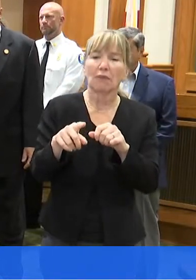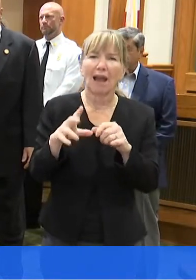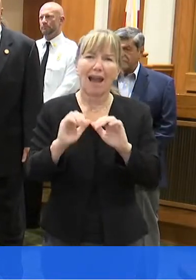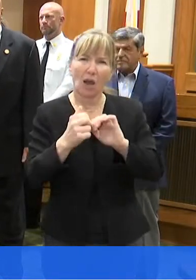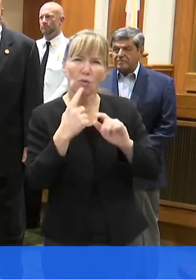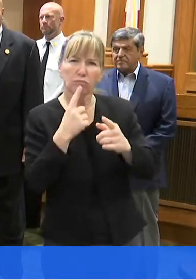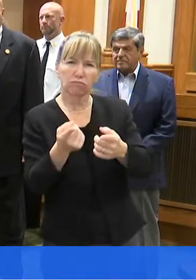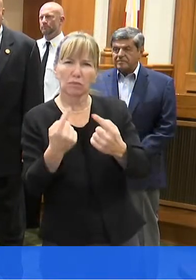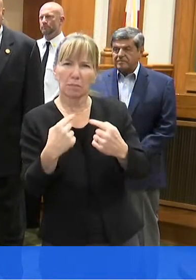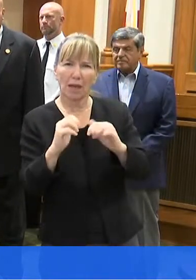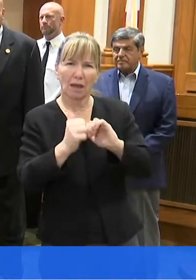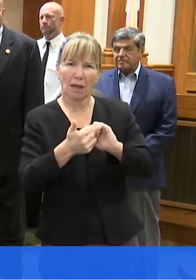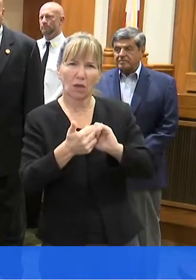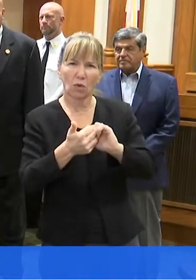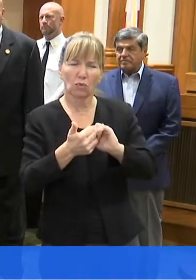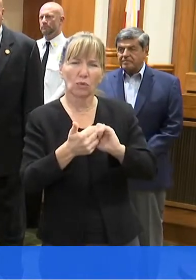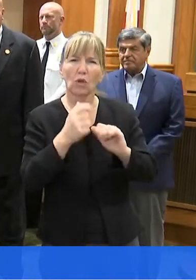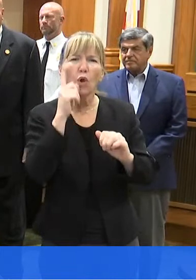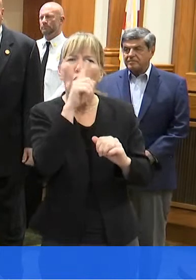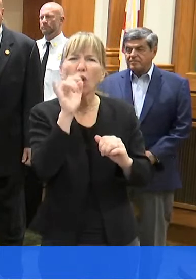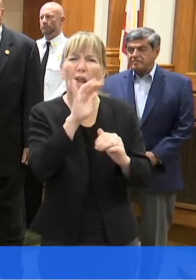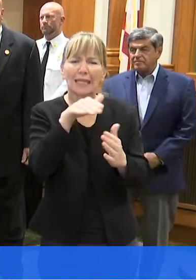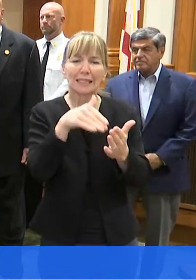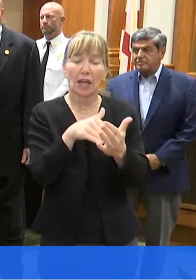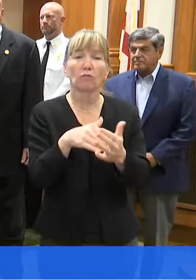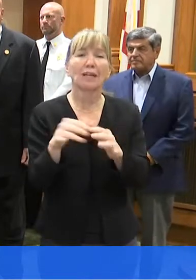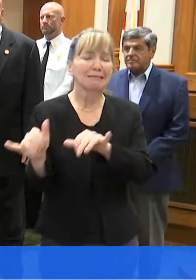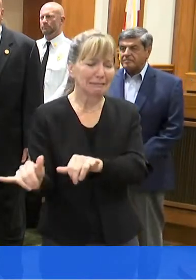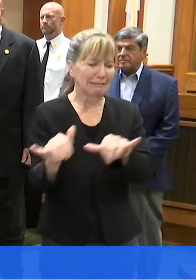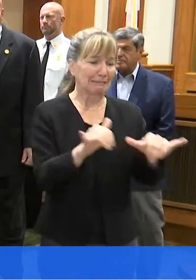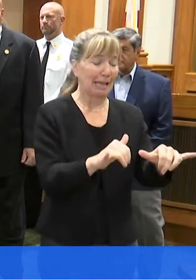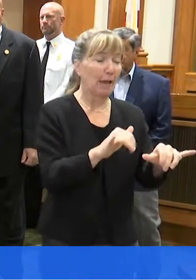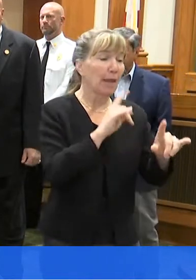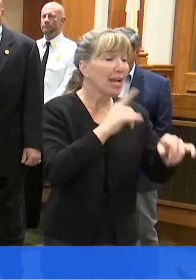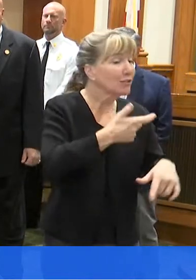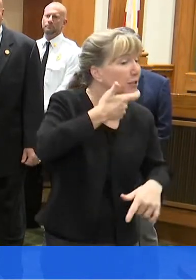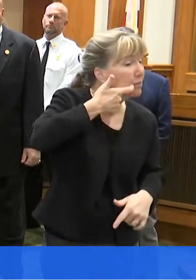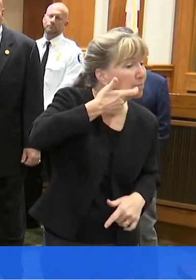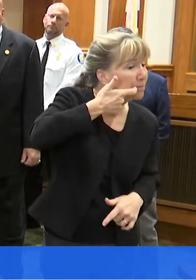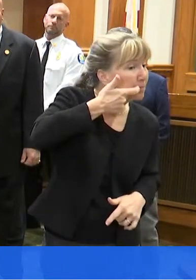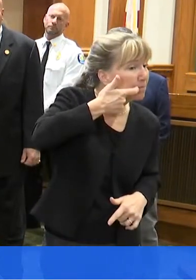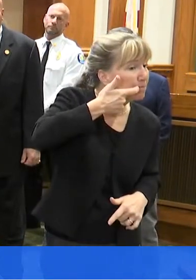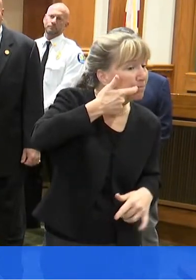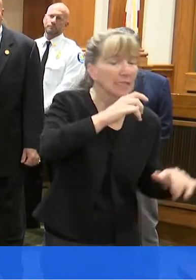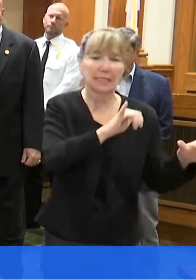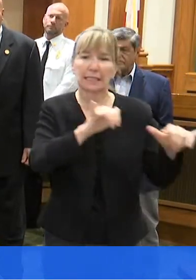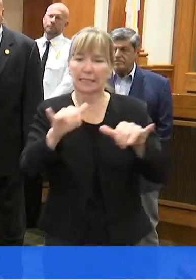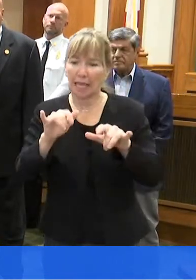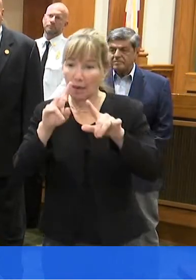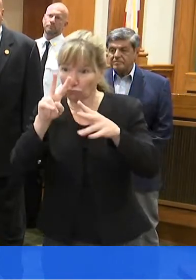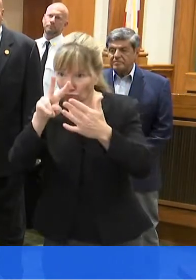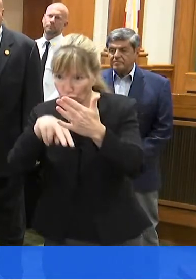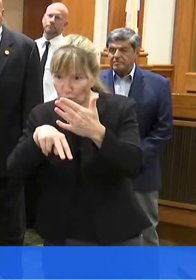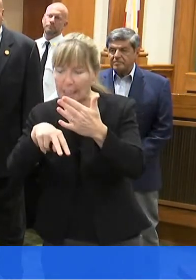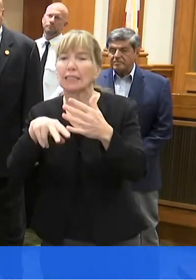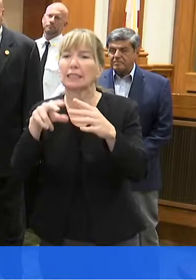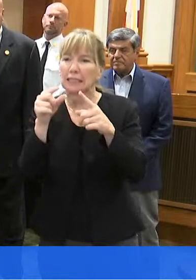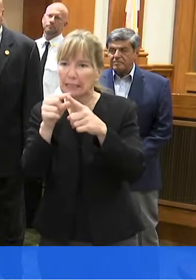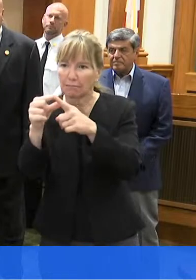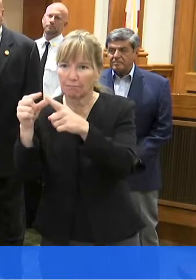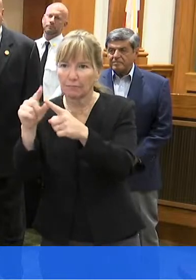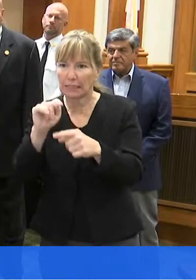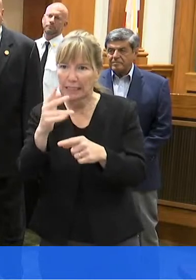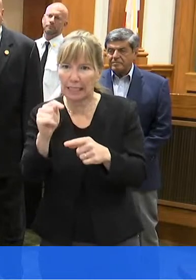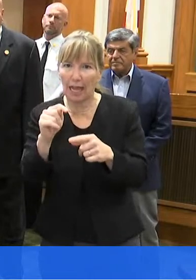answered within the centers? And it's the same call takers that answer 911 calls each day. that will receive those text messages on